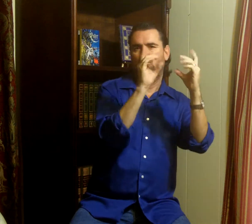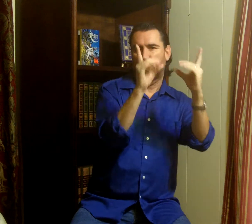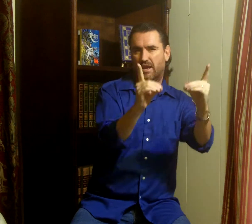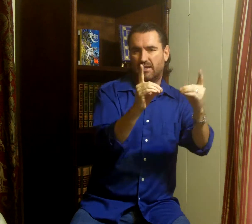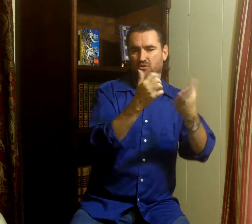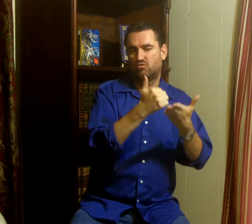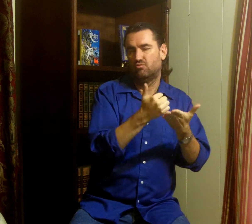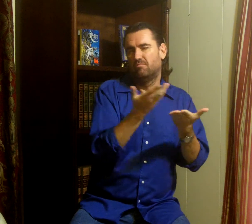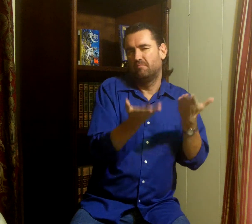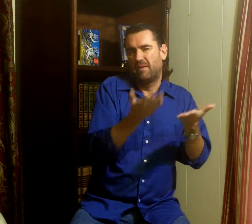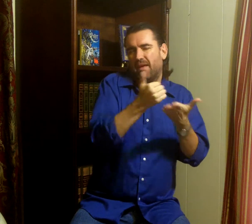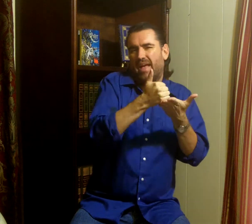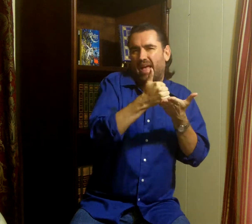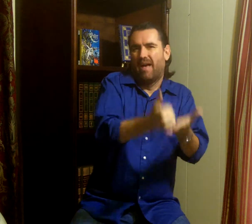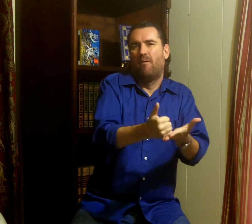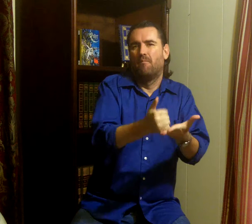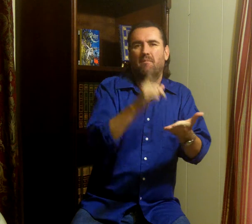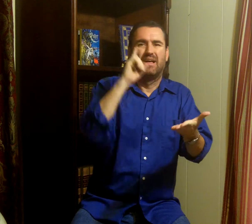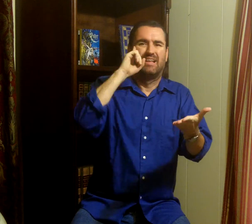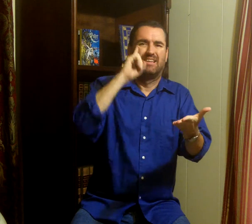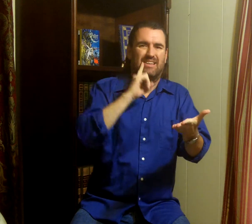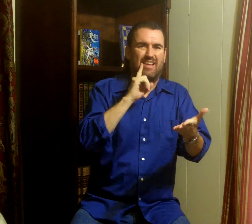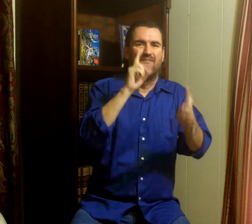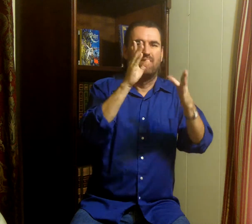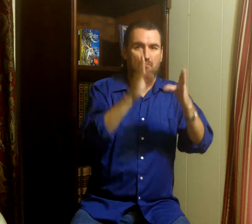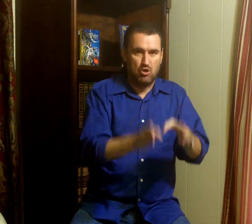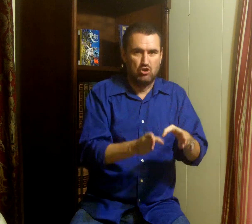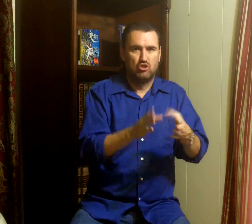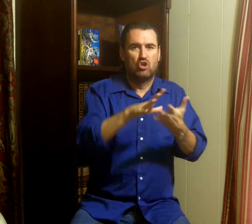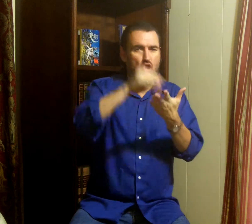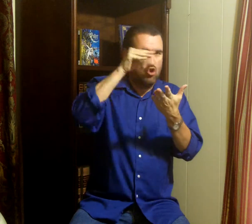deaf person learn how to read and write.